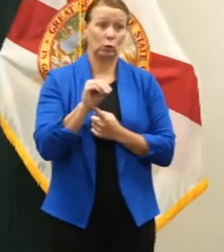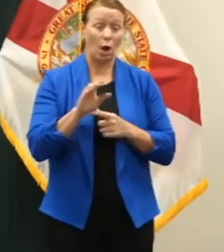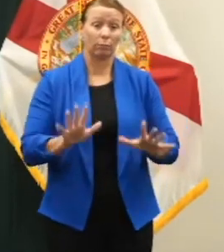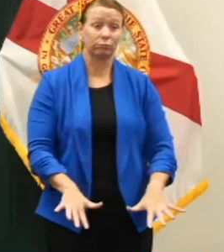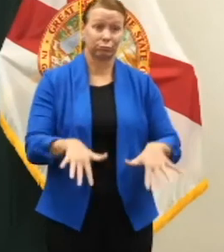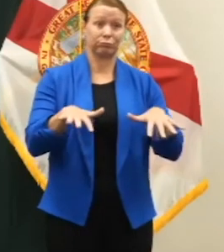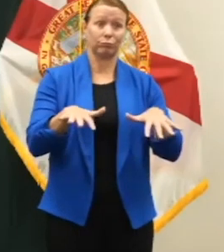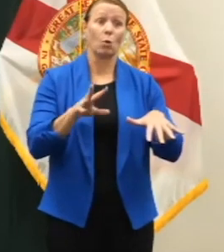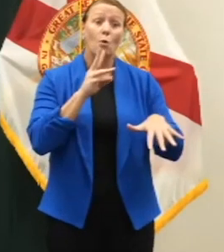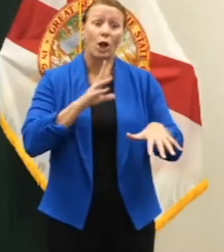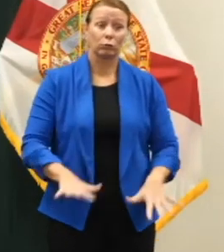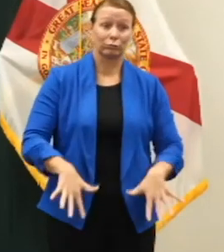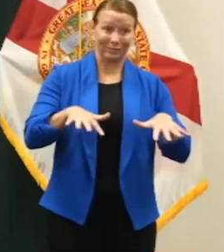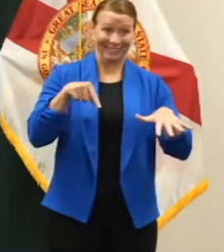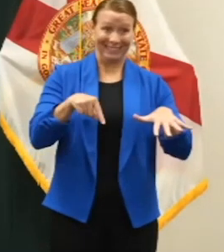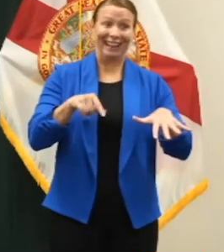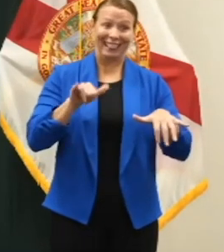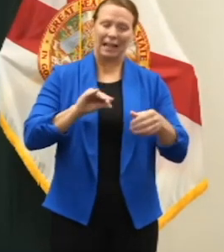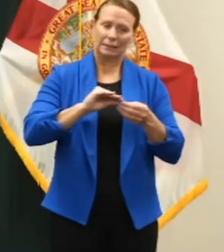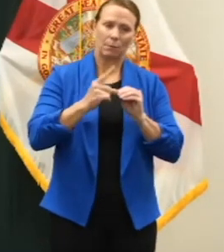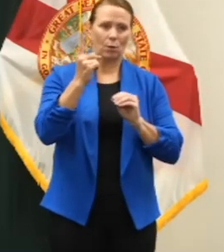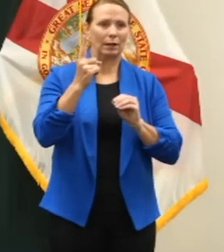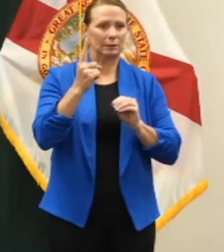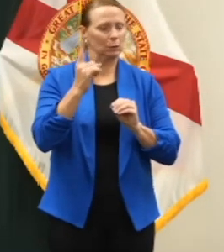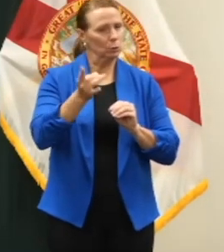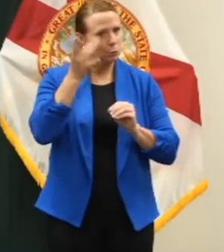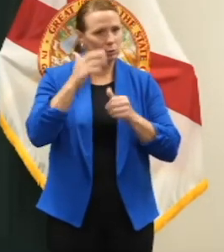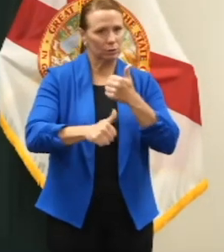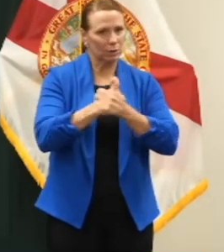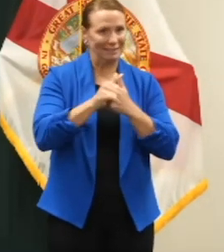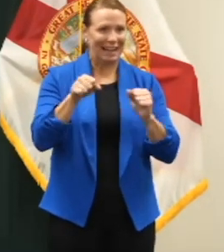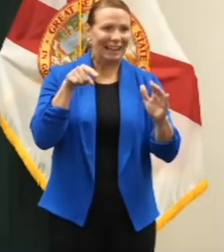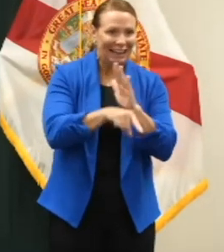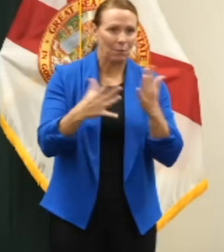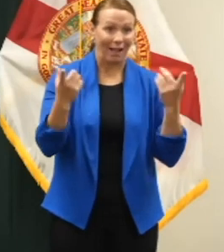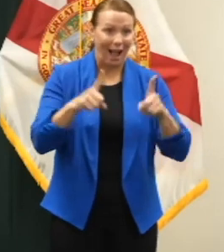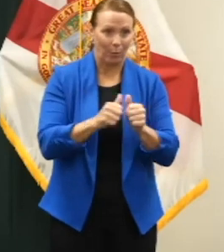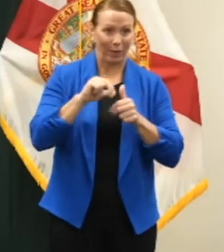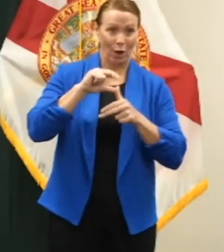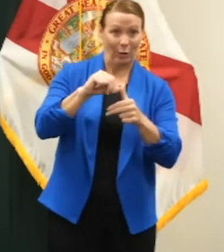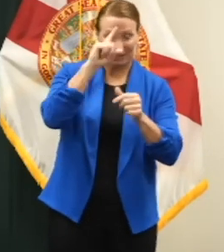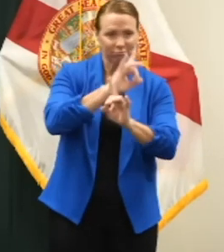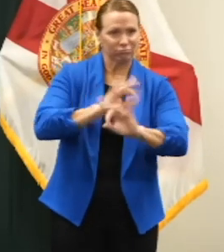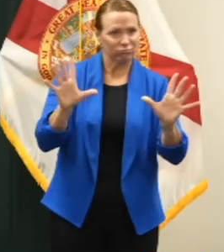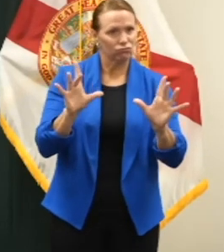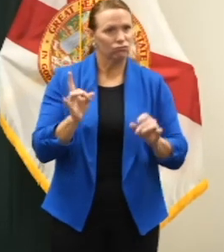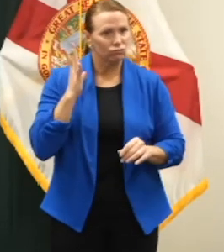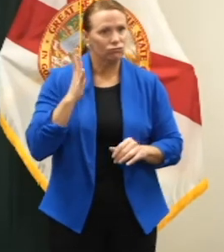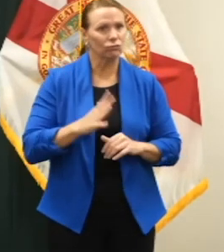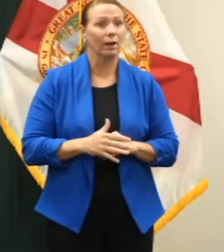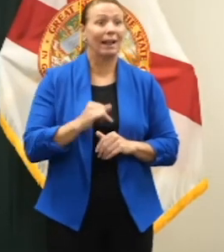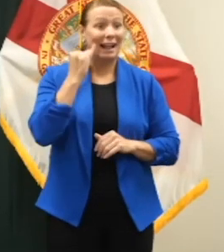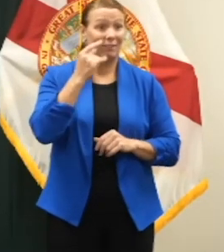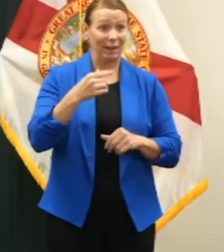1 and 2 killers of individuals inside of disasters, especially hurricanes. Please, If you're in an area that